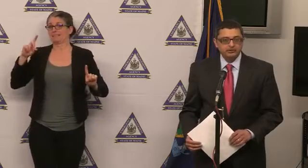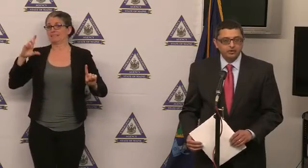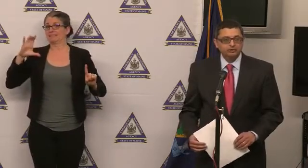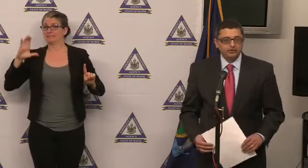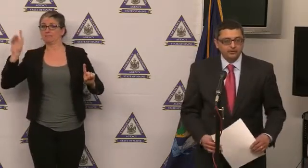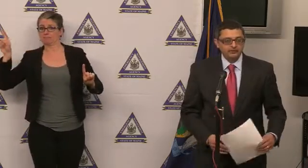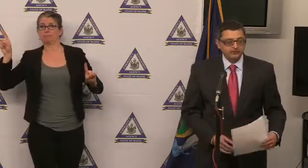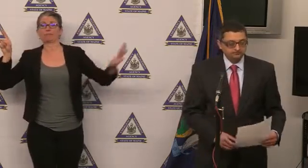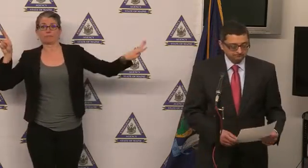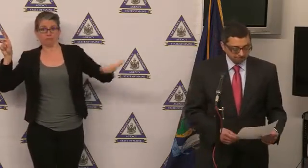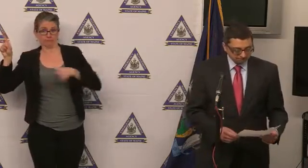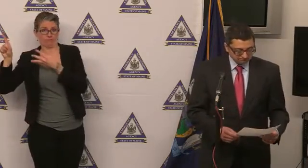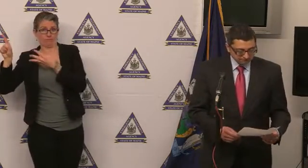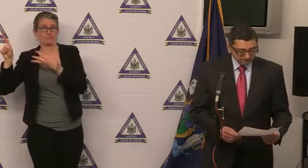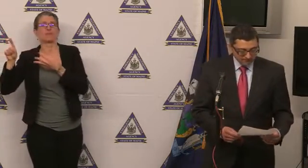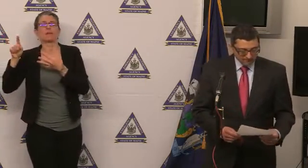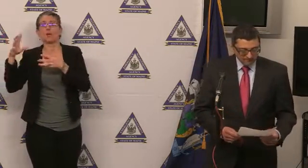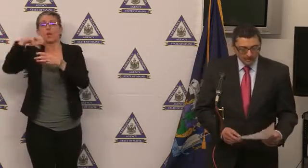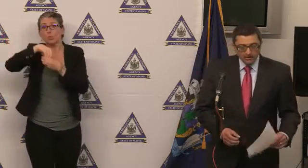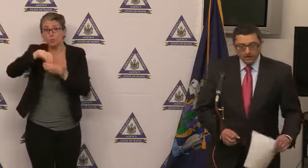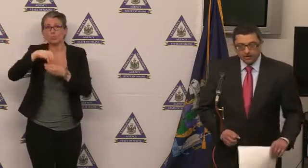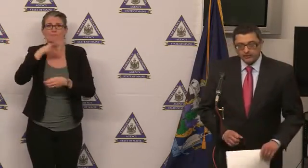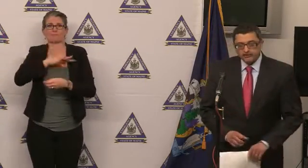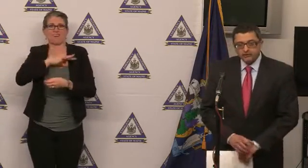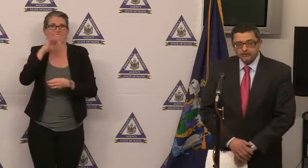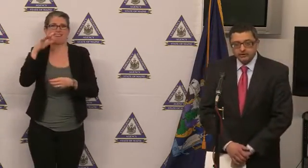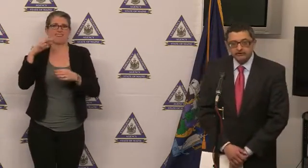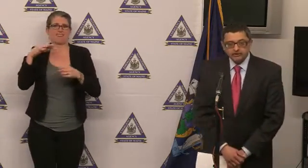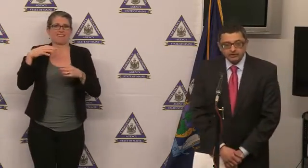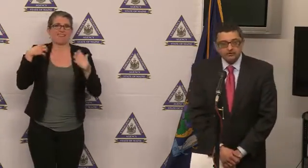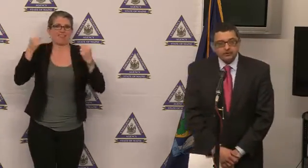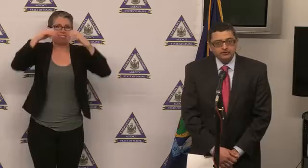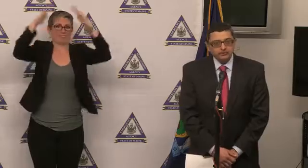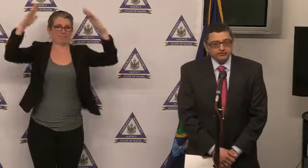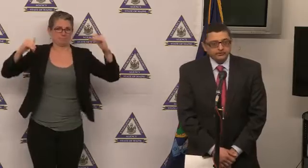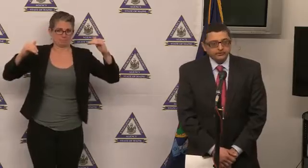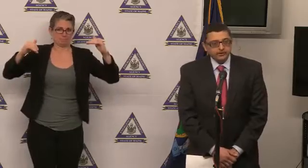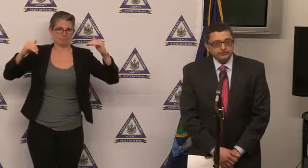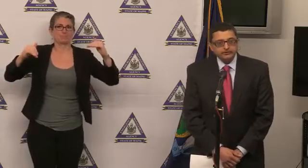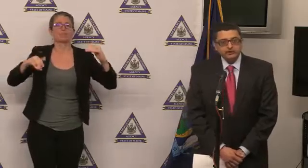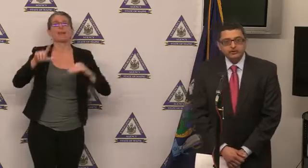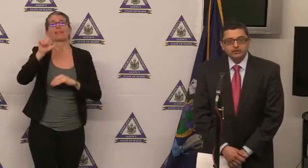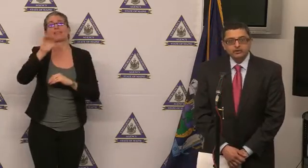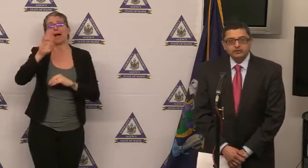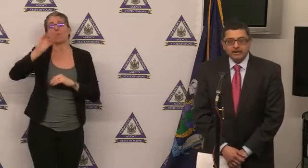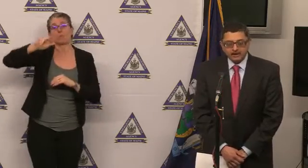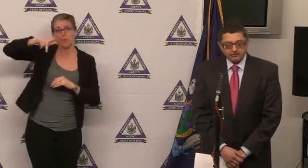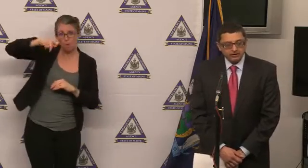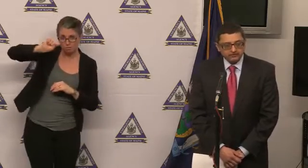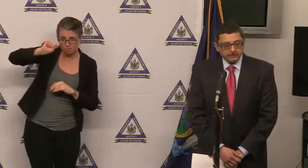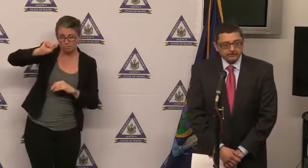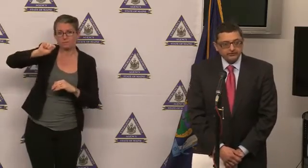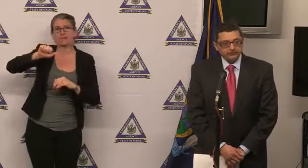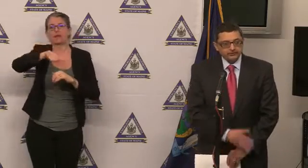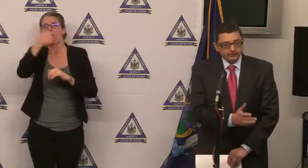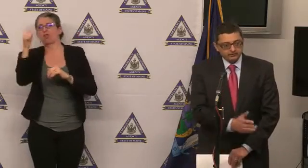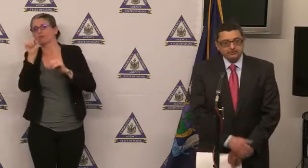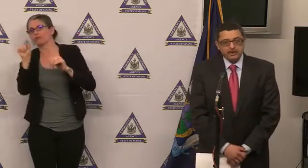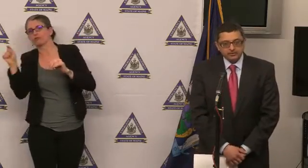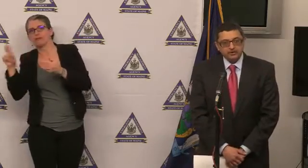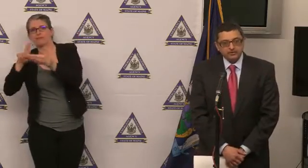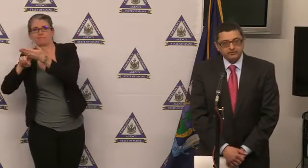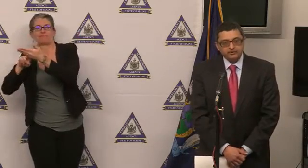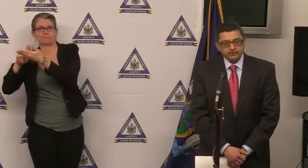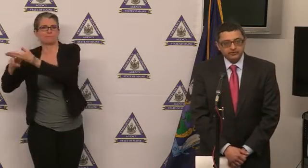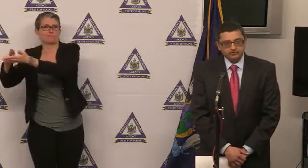Health called Nordex. I'd also like to take a moment to discuss the backlog of tests, the